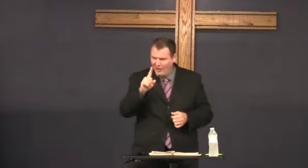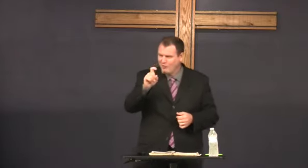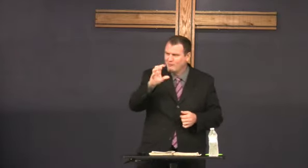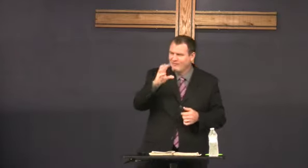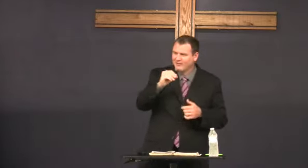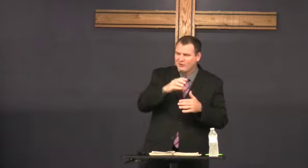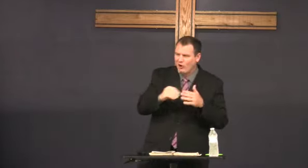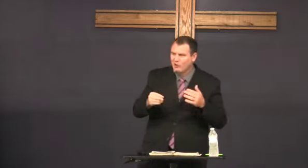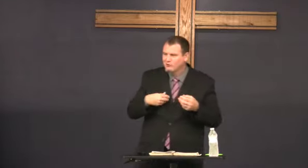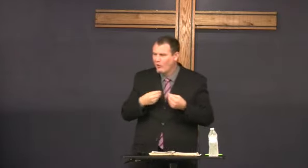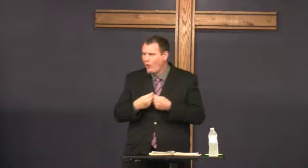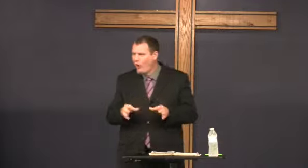never forget.